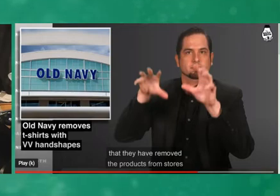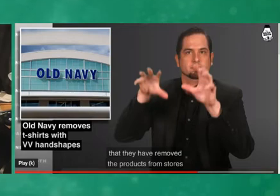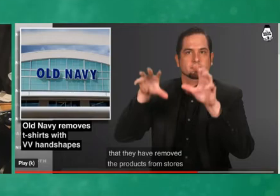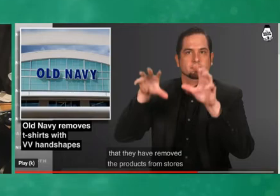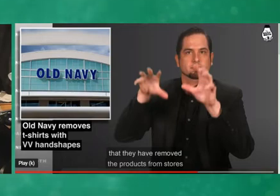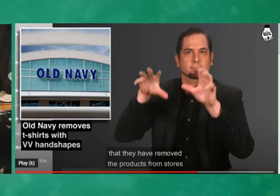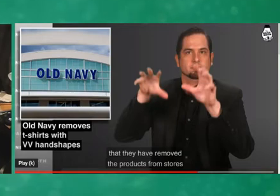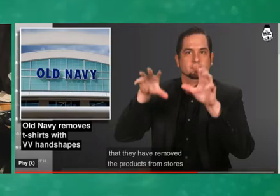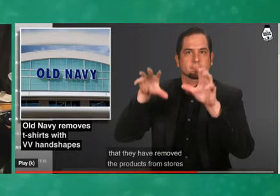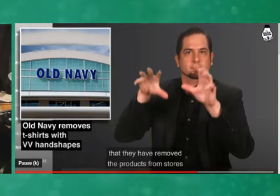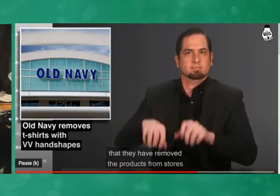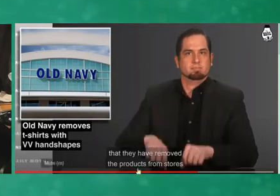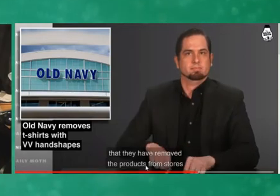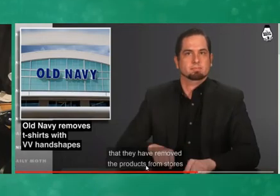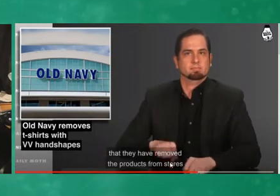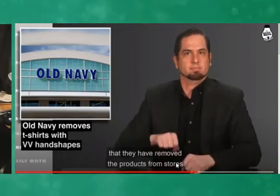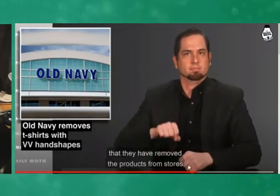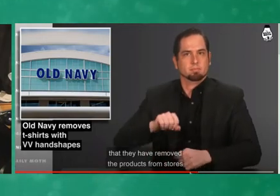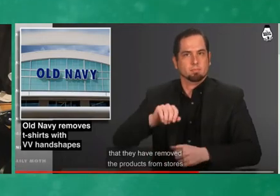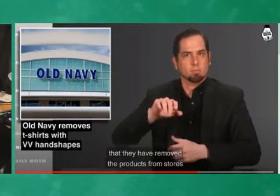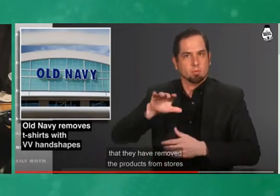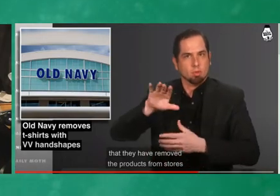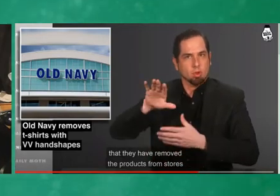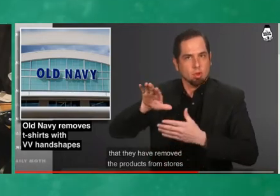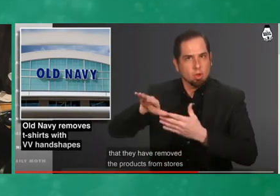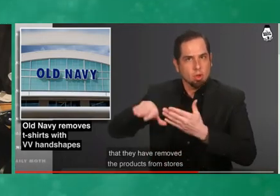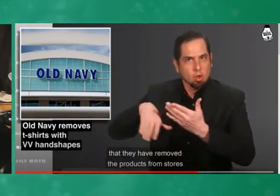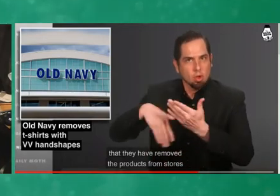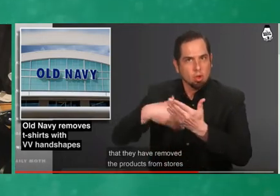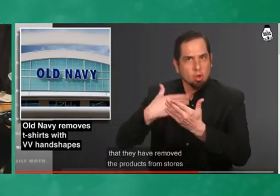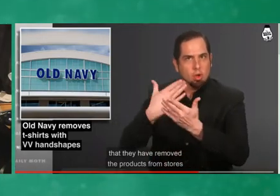difference in signing. Okay, so